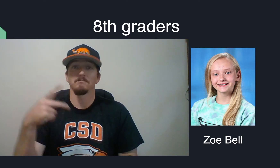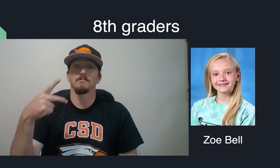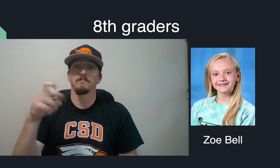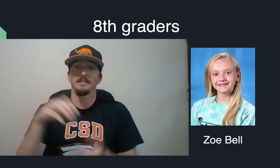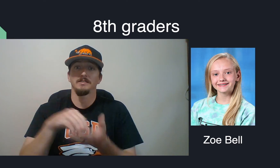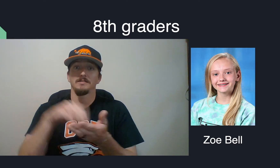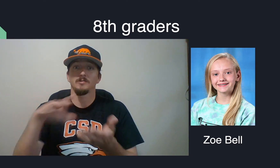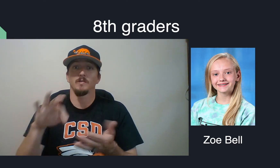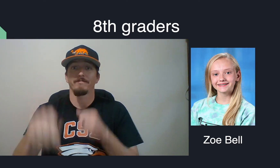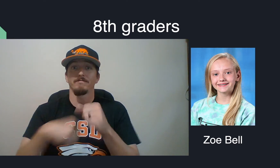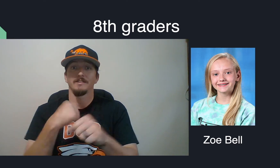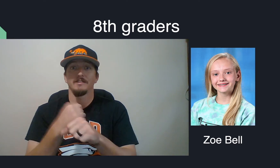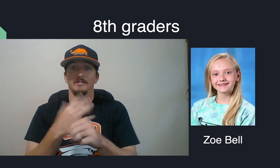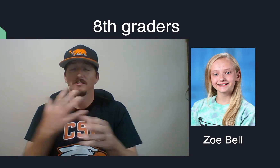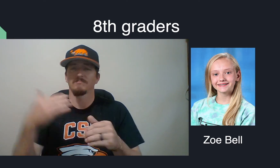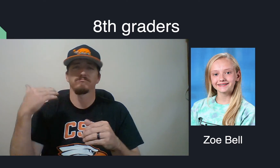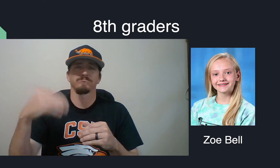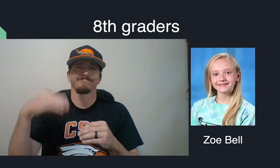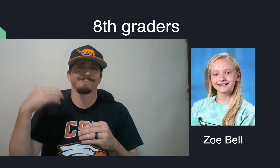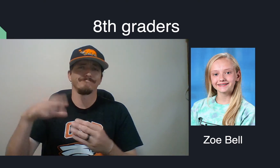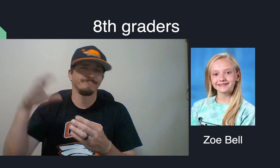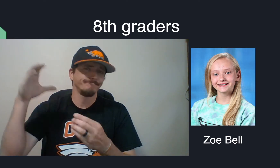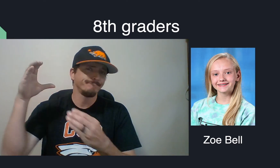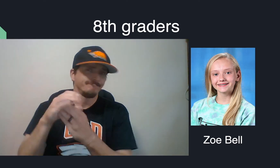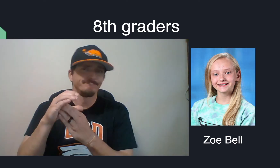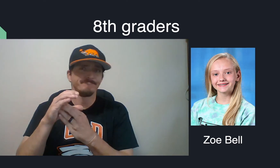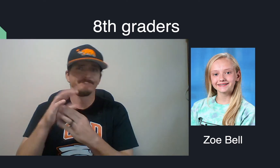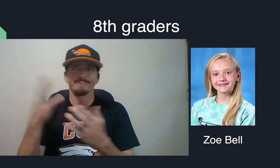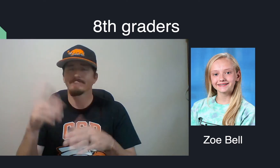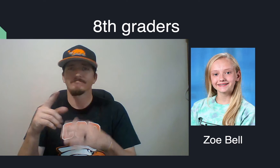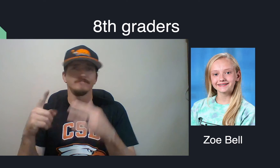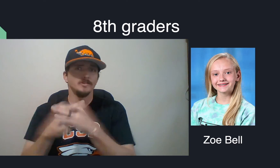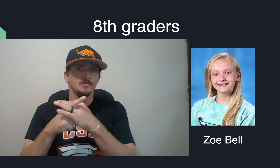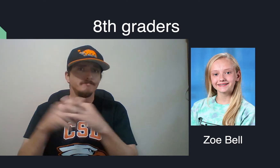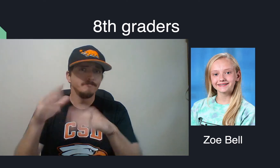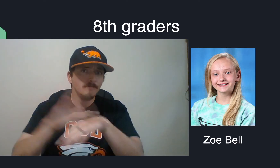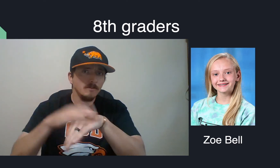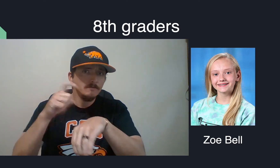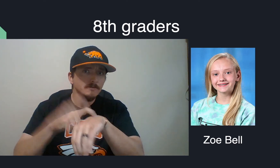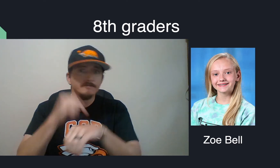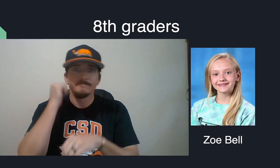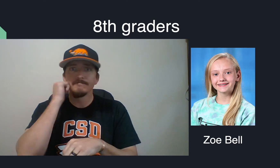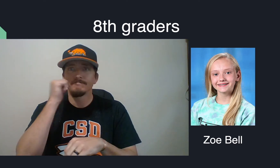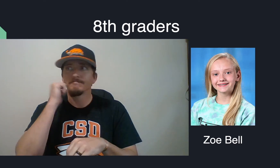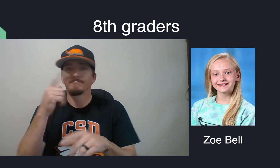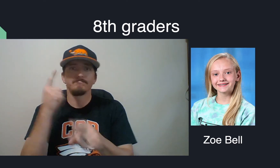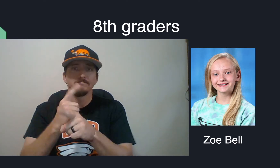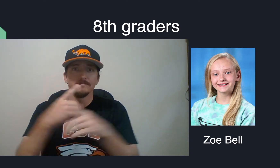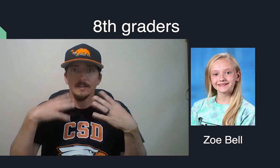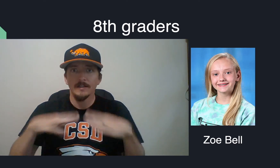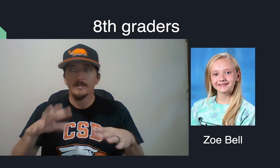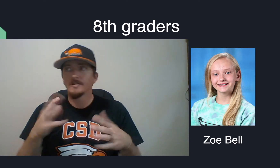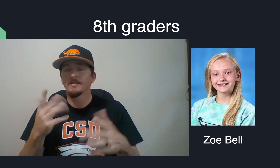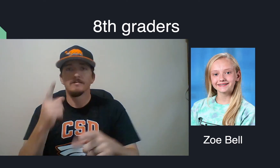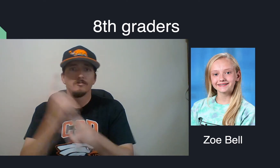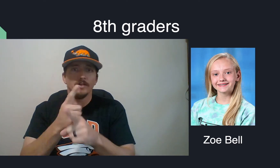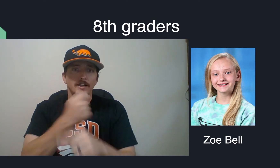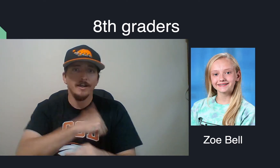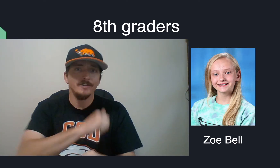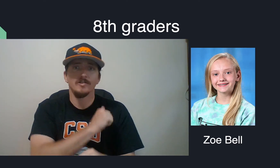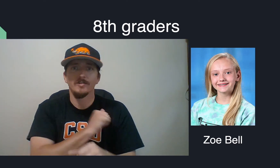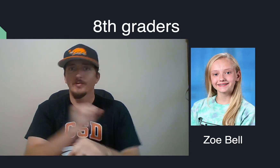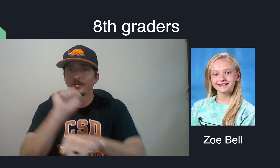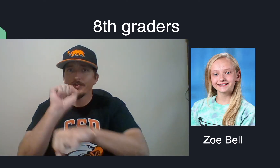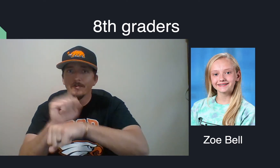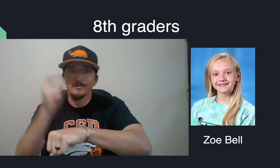Eighth grade, PE, student of the year. Wow. Tops. Shows up on time.